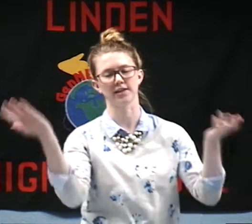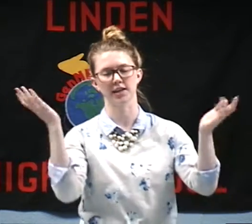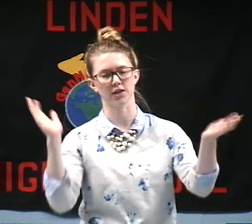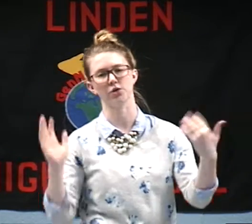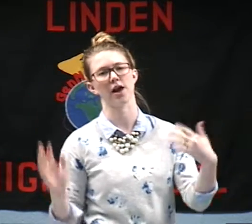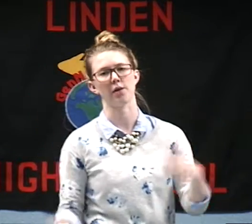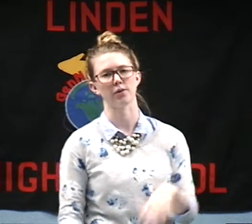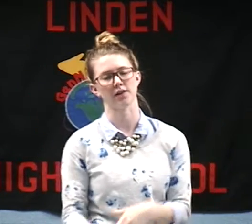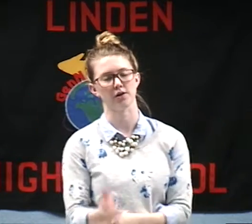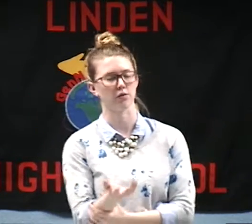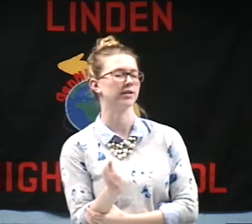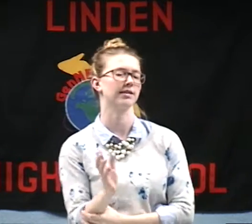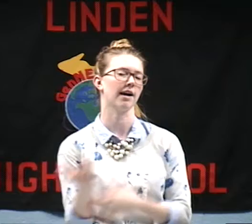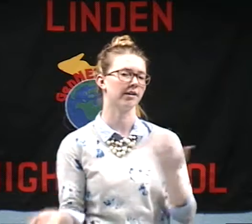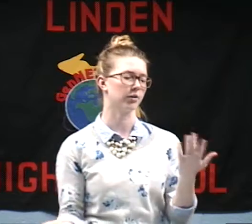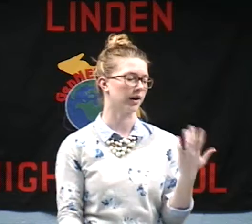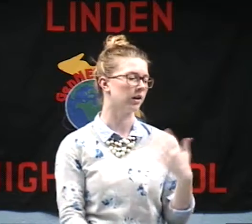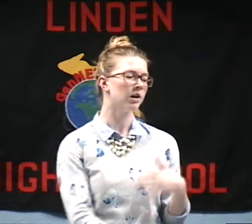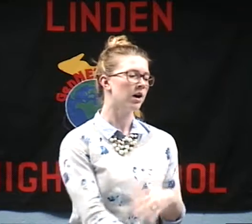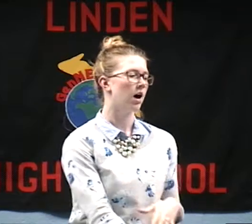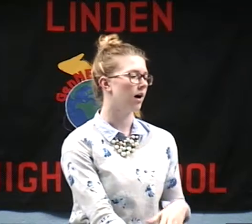can get through an hour without your voices. I know you can.